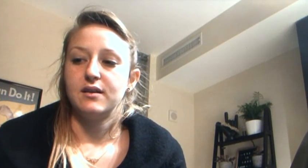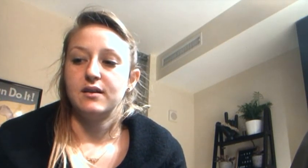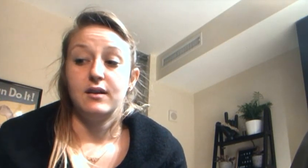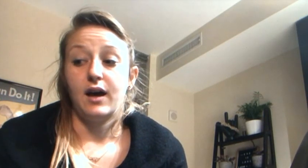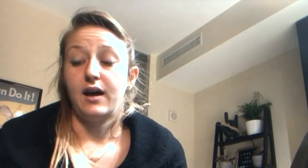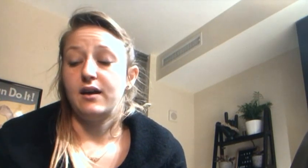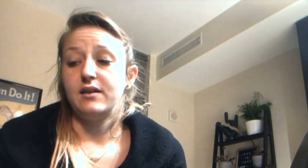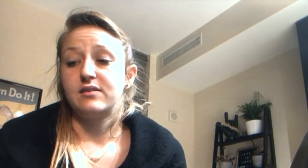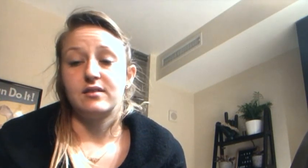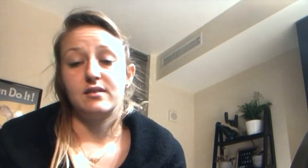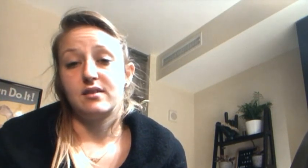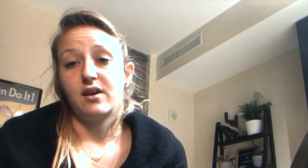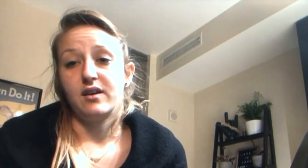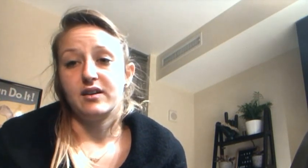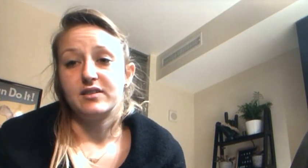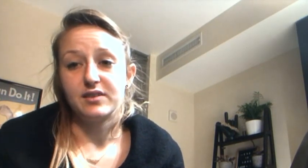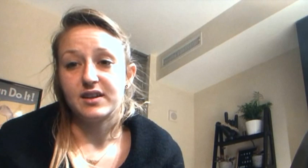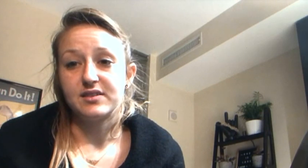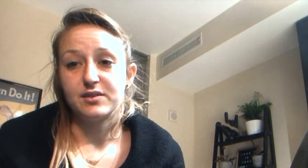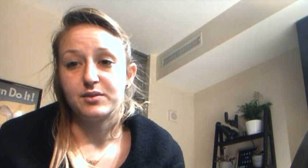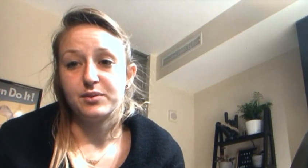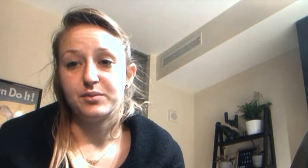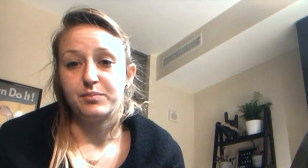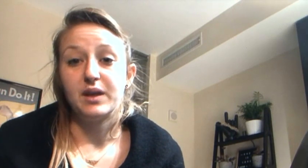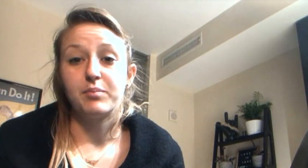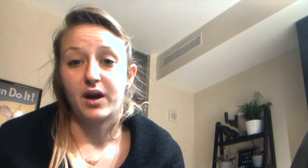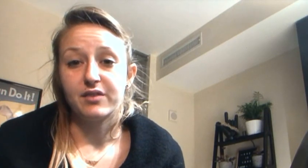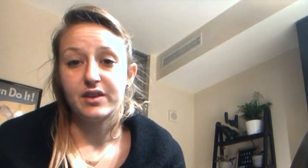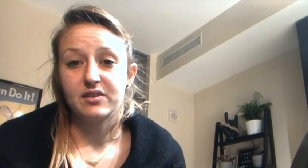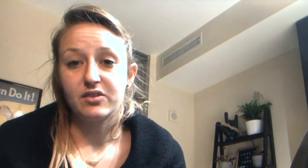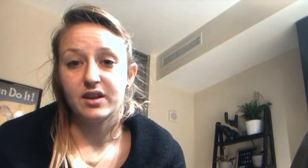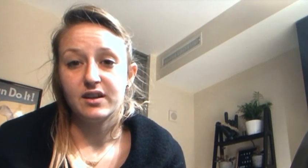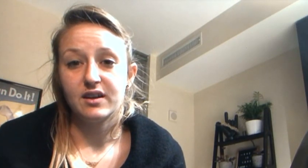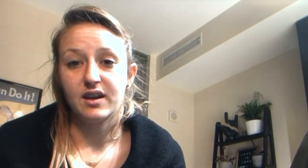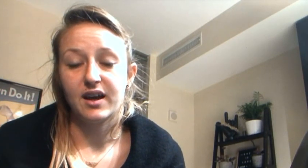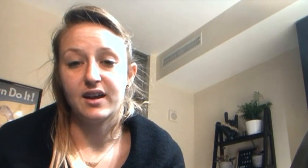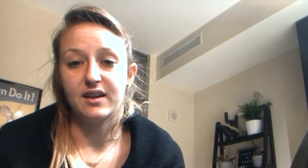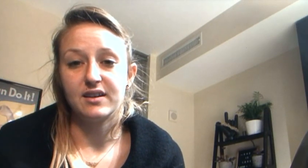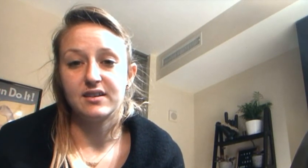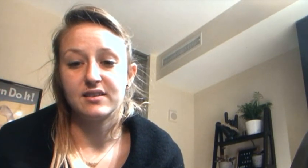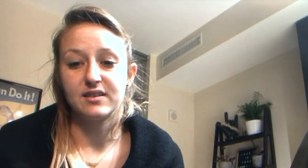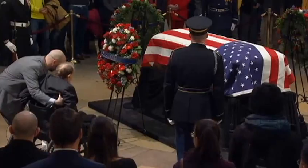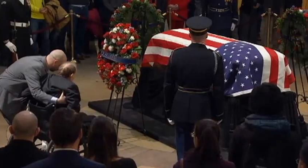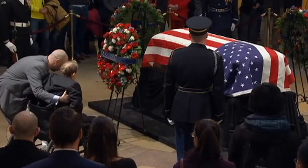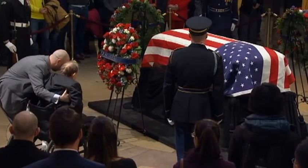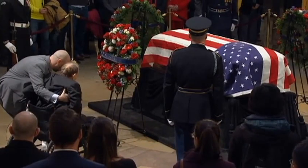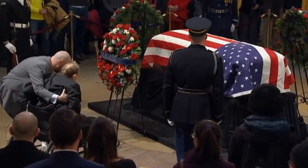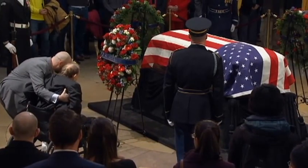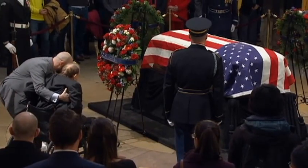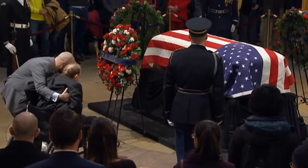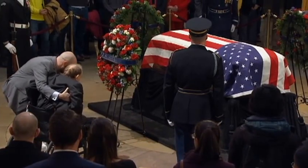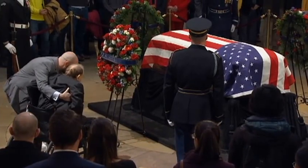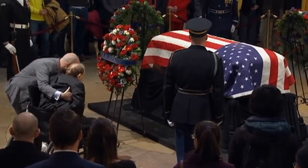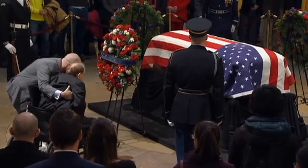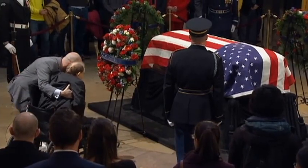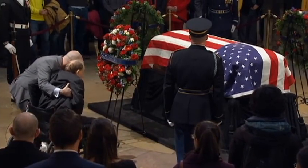but it's an honor to get to be a part of history. History in the making, Zimmerman reflects